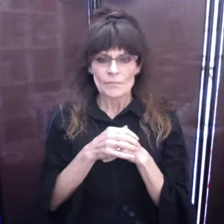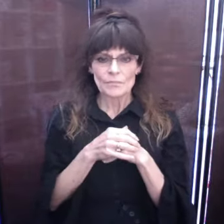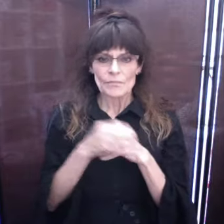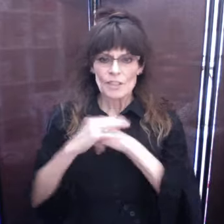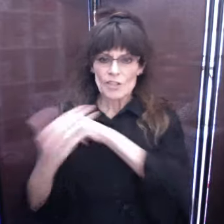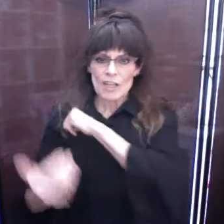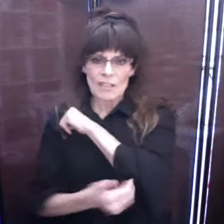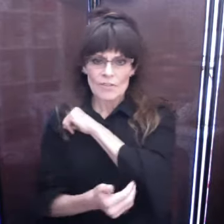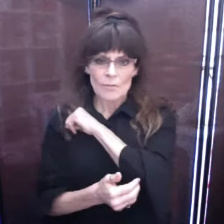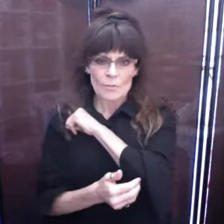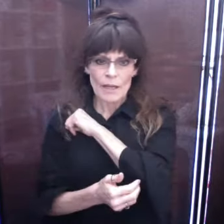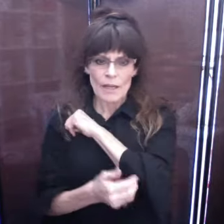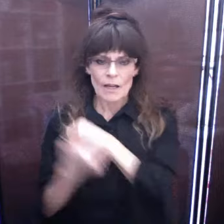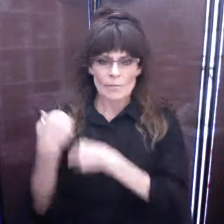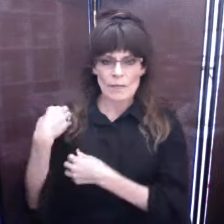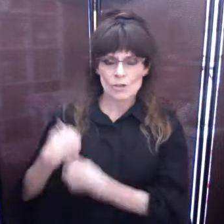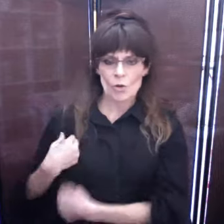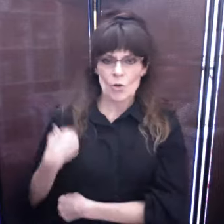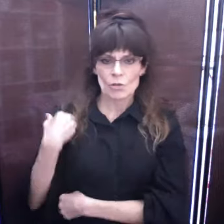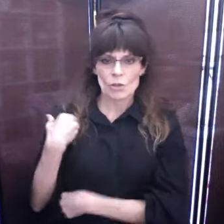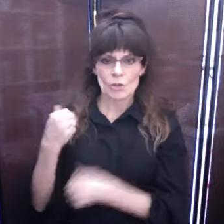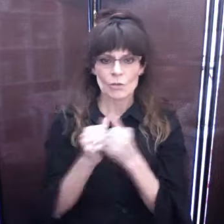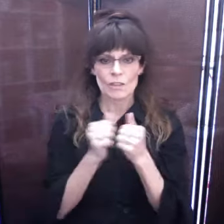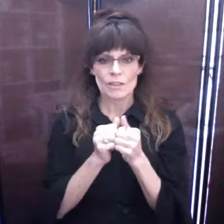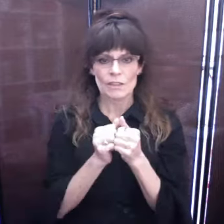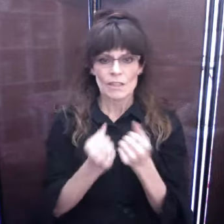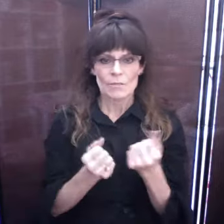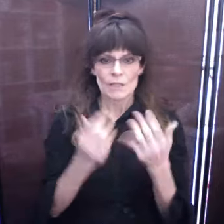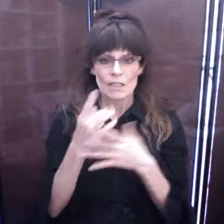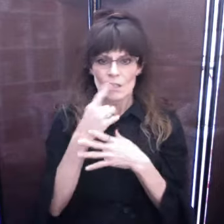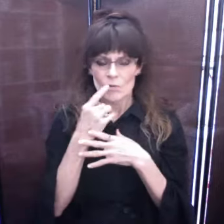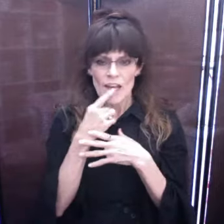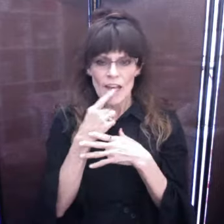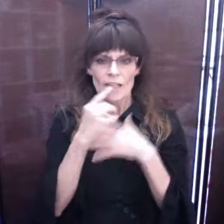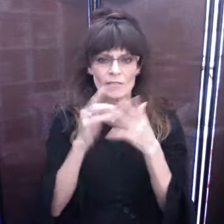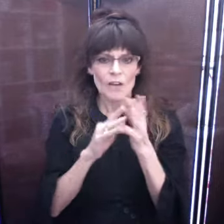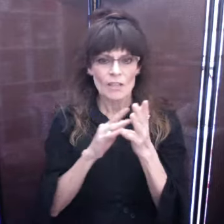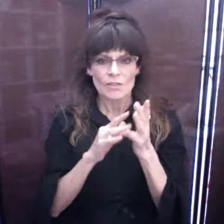my shoulder with a bunch of red phosphorus and acetone, cold medication, and